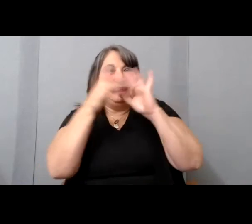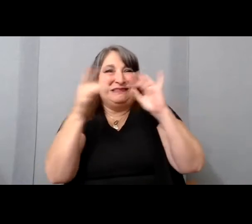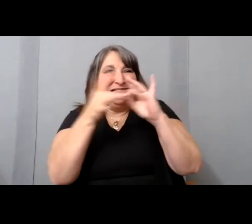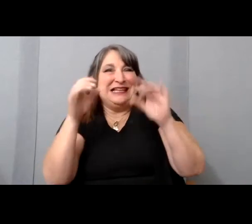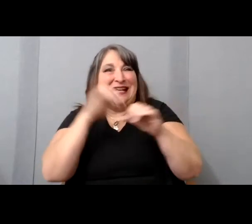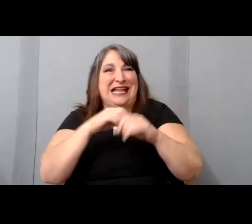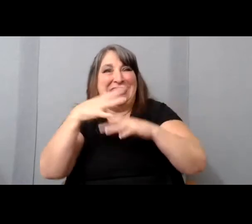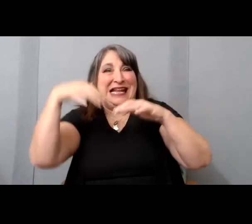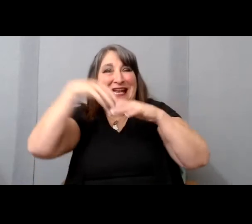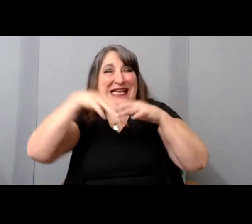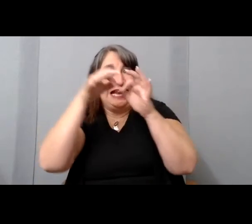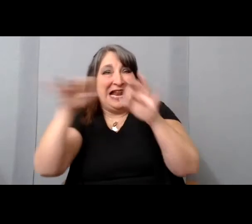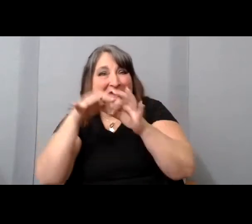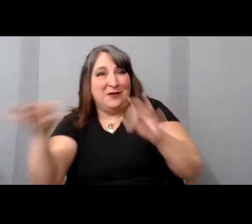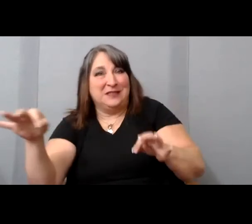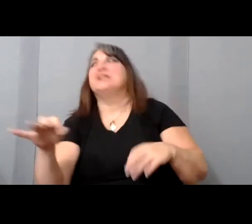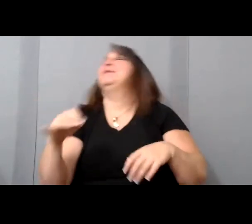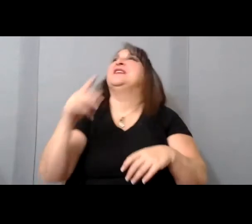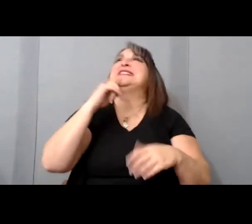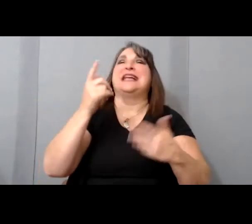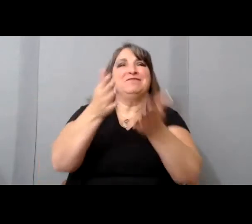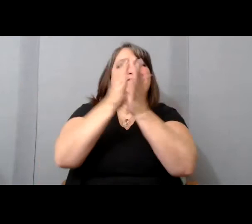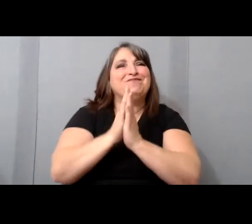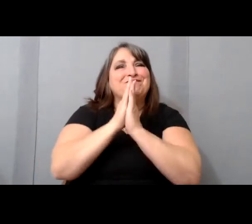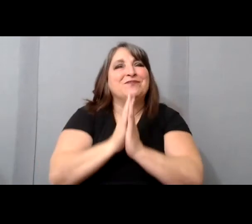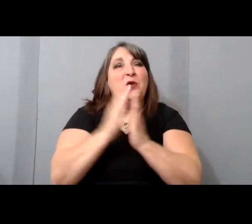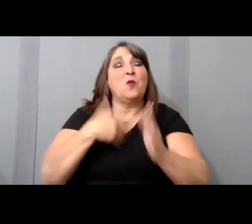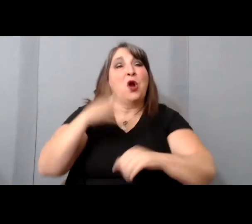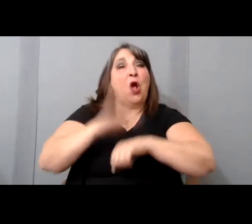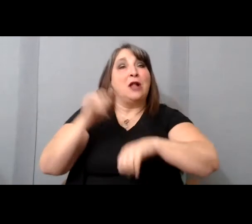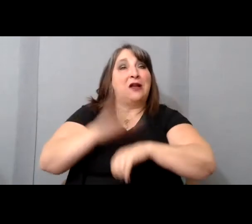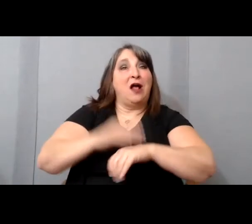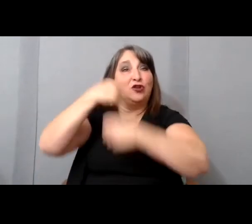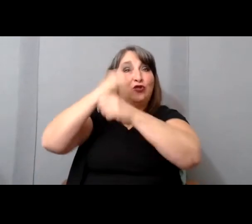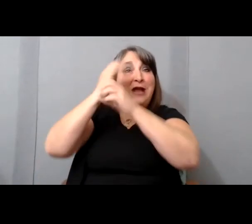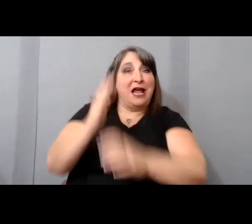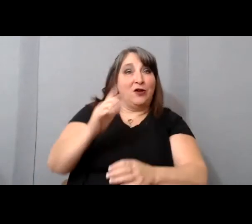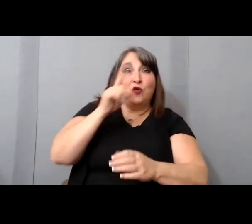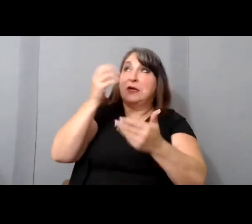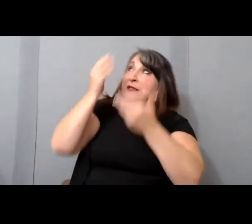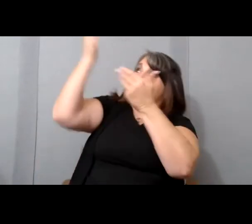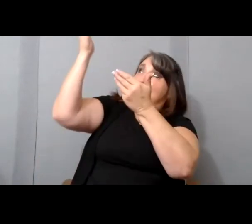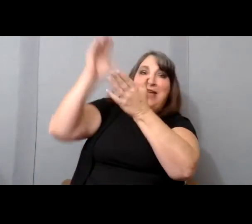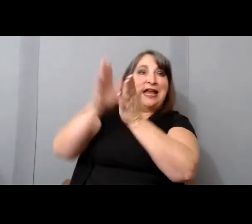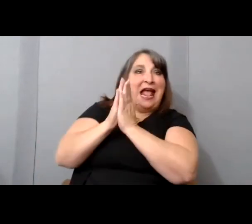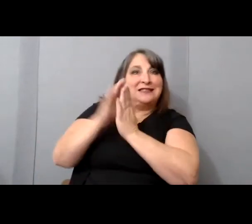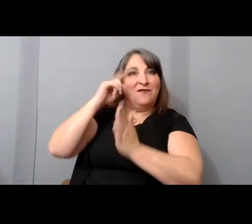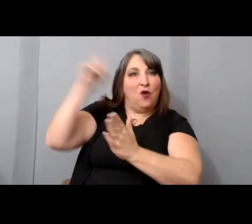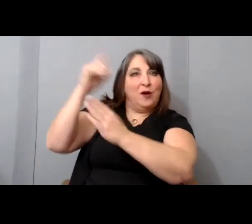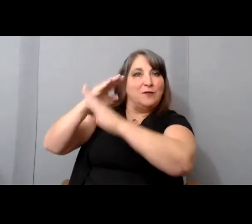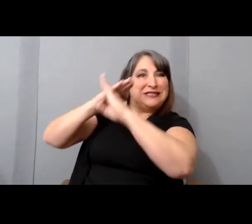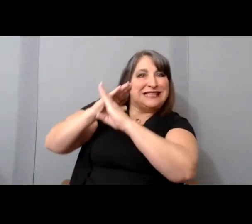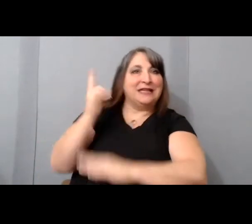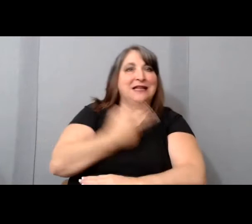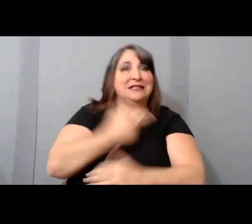It's an invocation of sorts. We're calling on the Creator, the one who is above, and asking for protection in everything that we do,